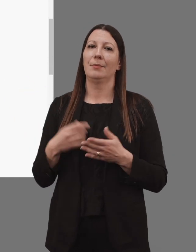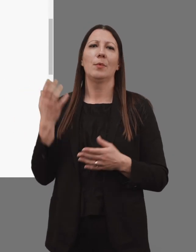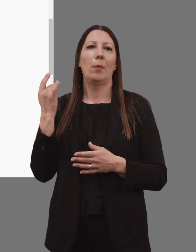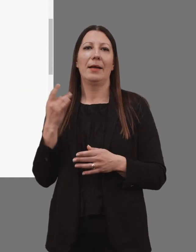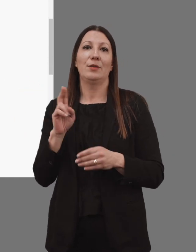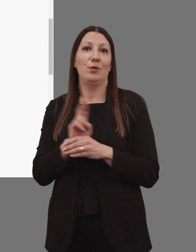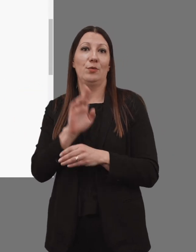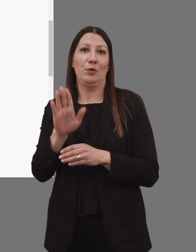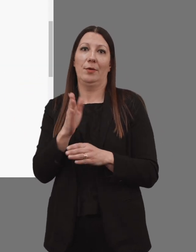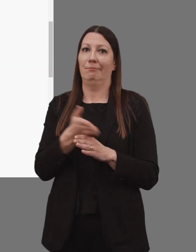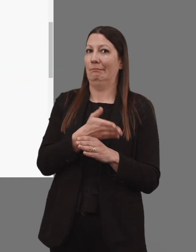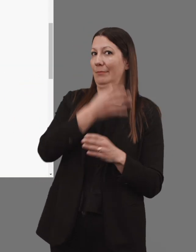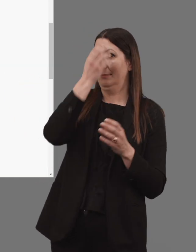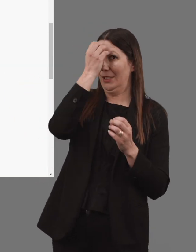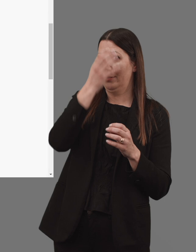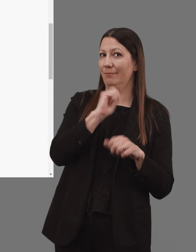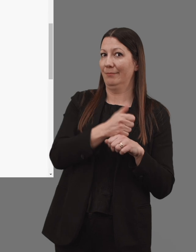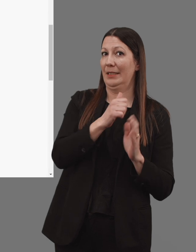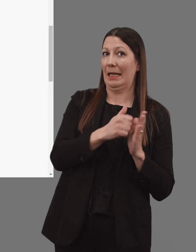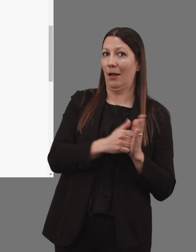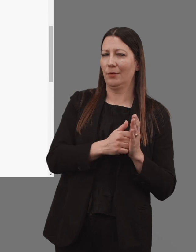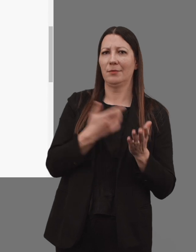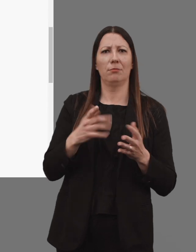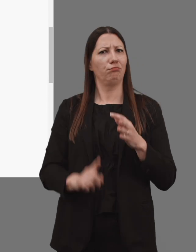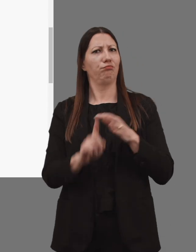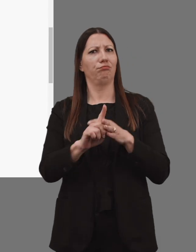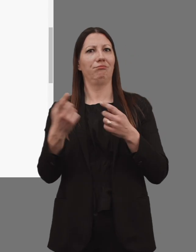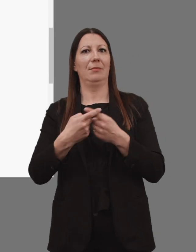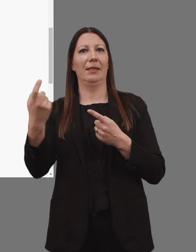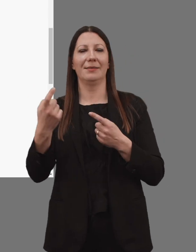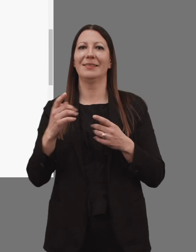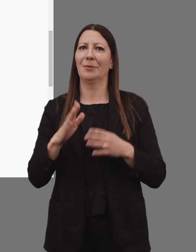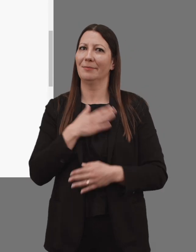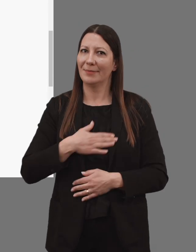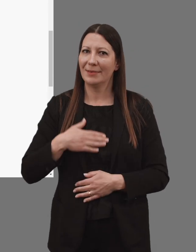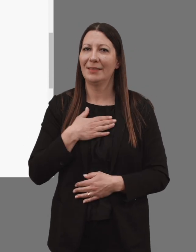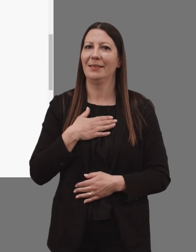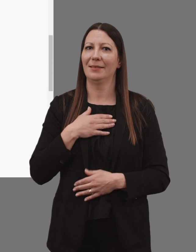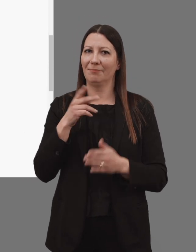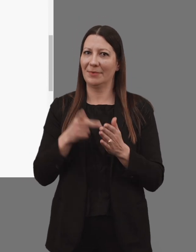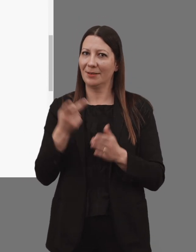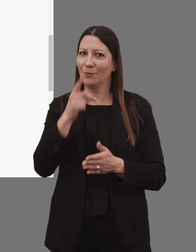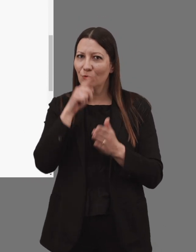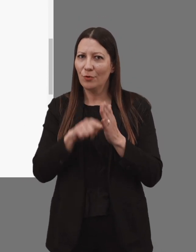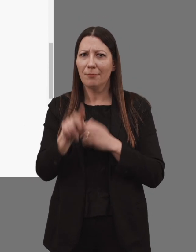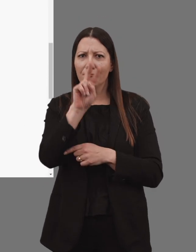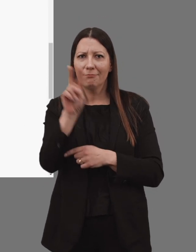account what you entered in when you created your account. But it's a good idea to double check, make sure that everything is